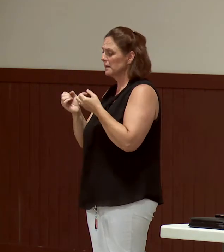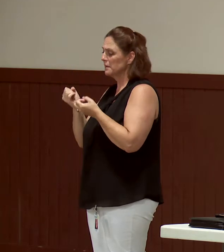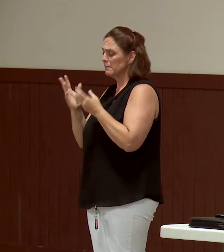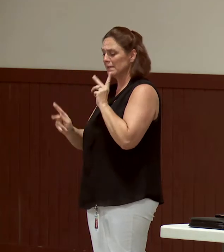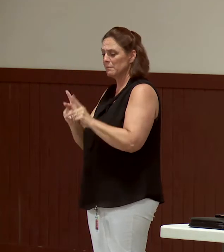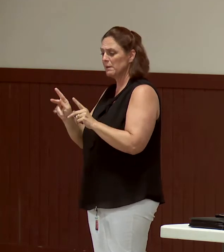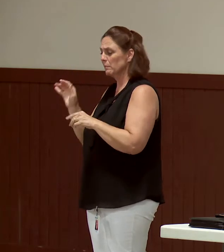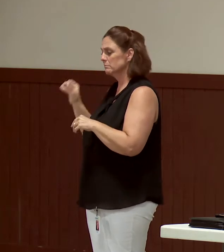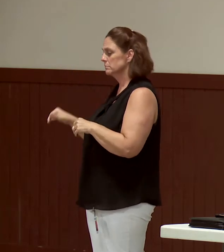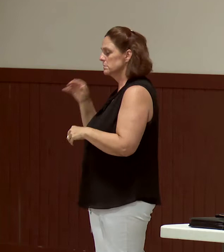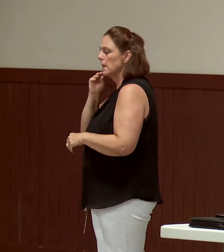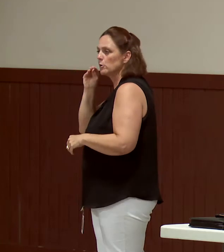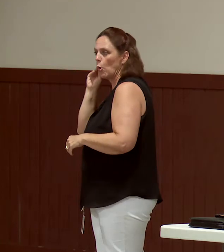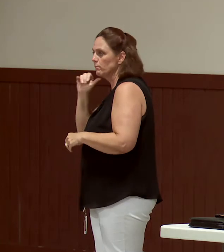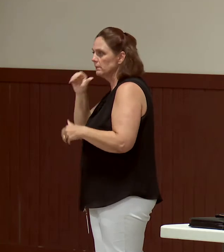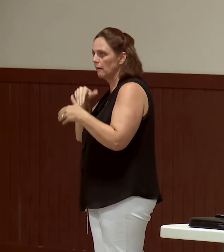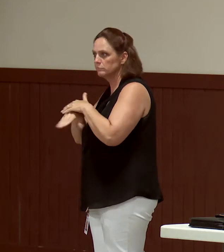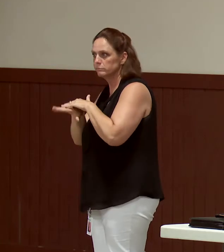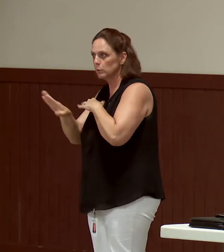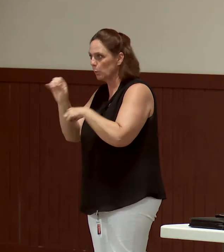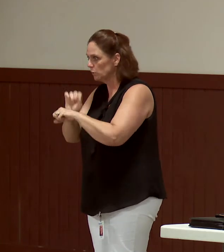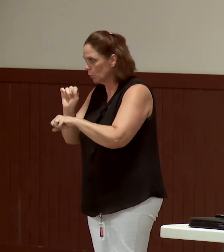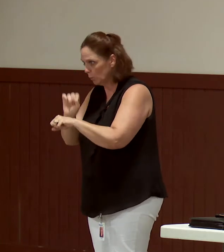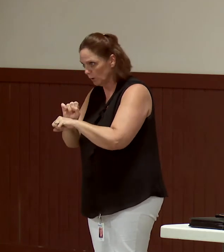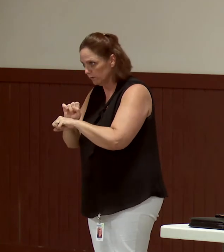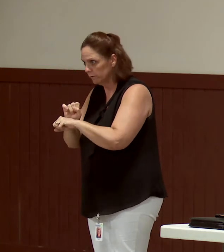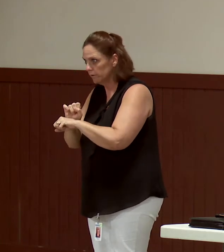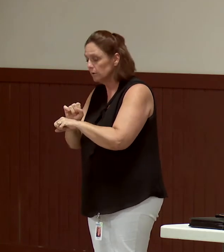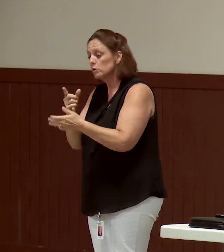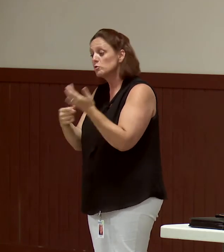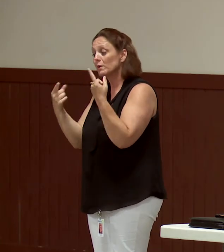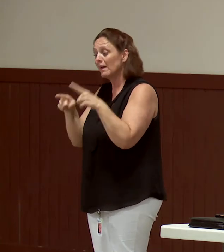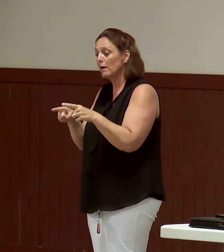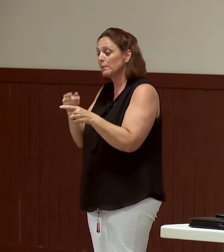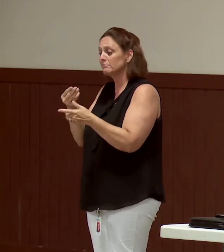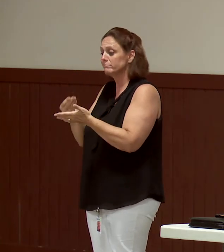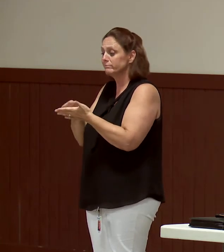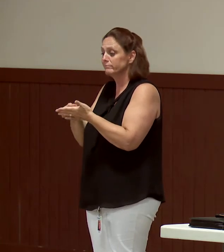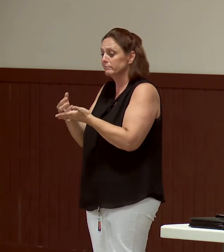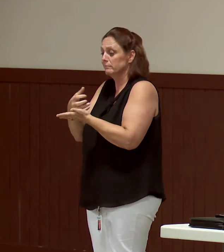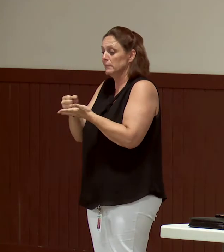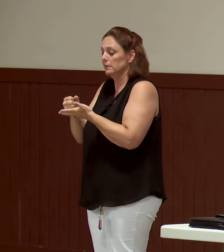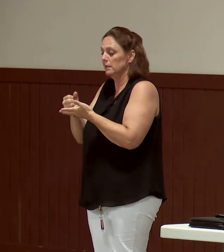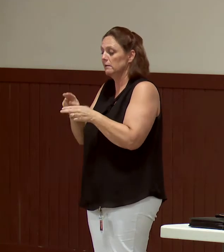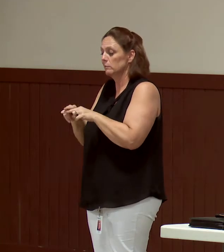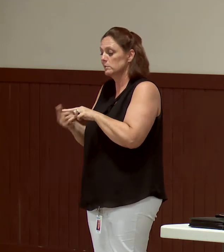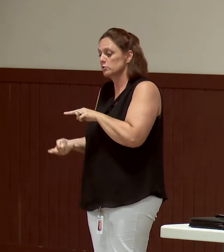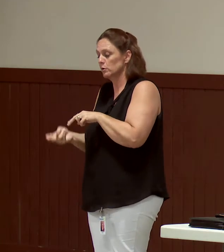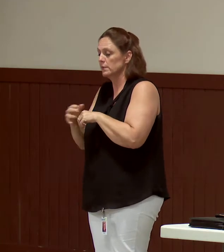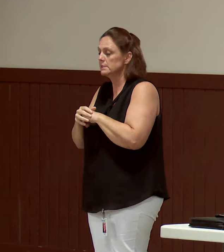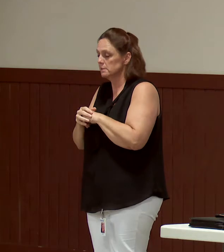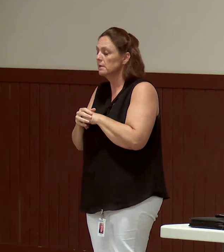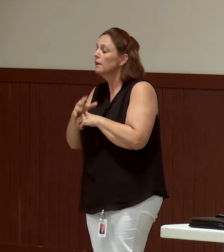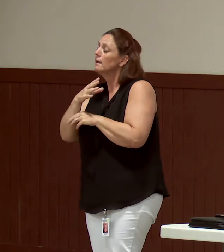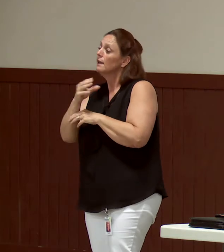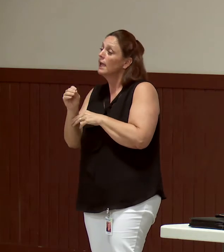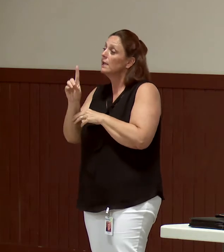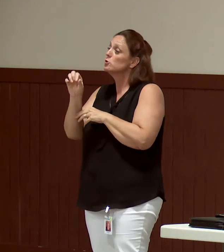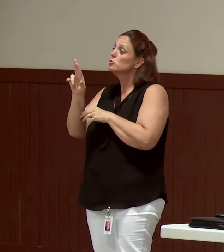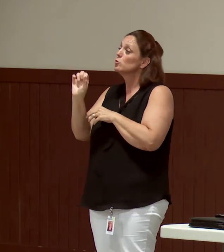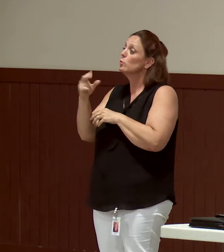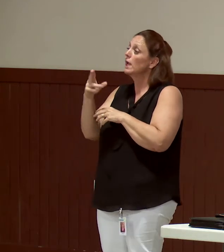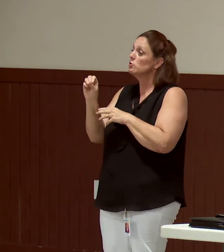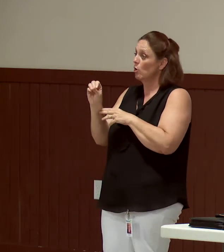be due to low wages or lack of benefits in that field. And then lastly, derecho damages hit home child